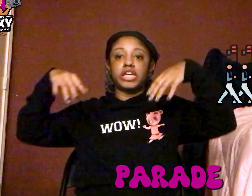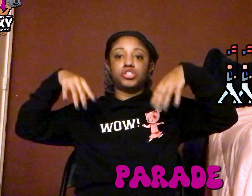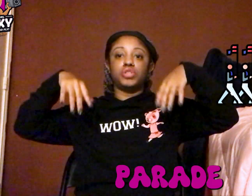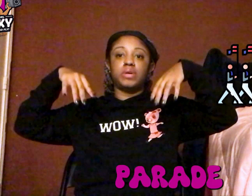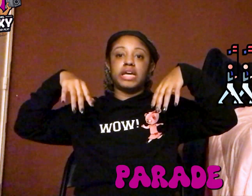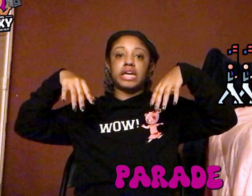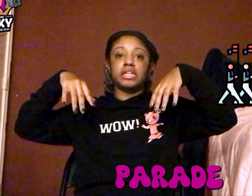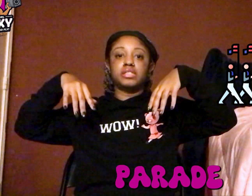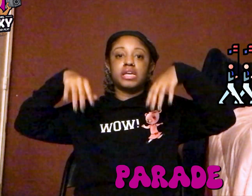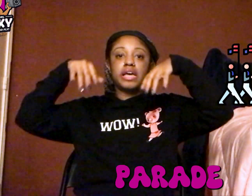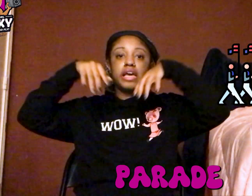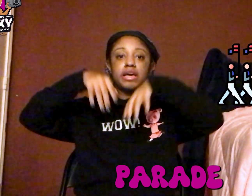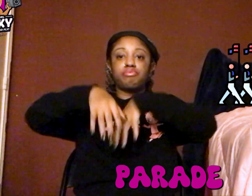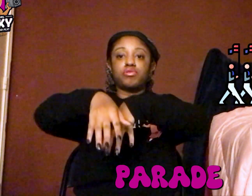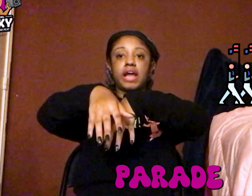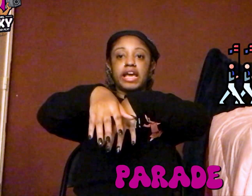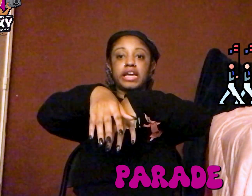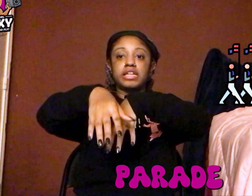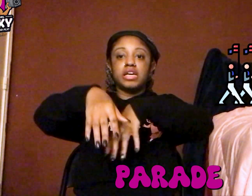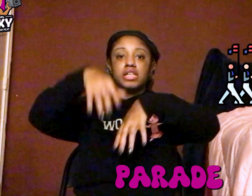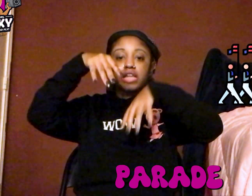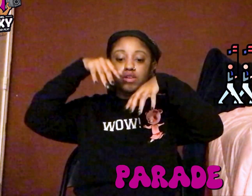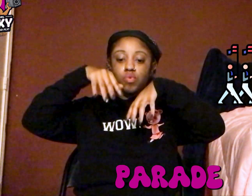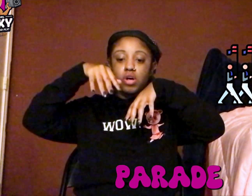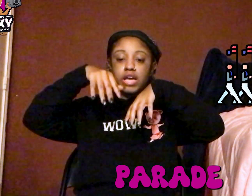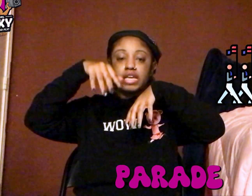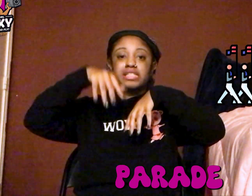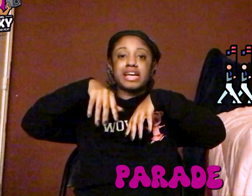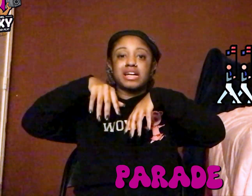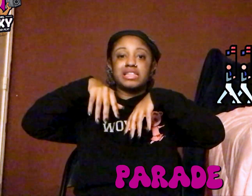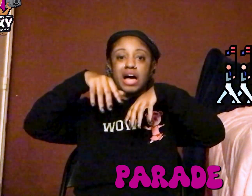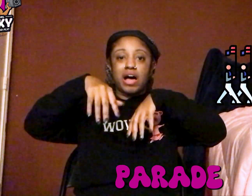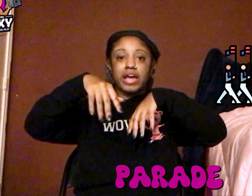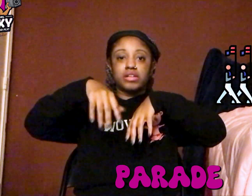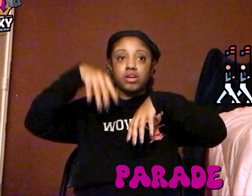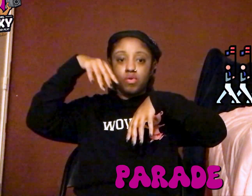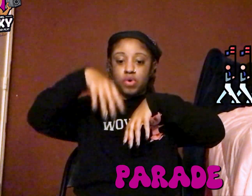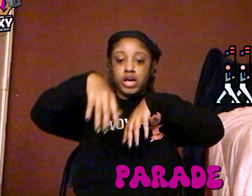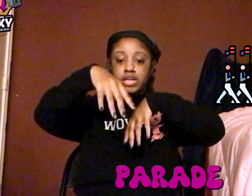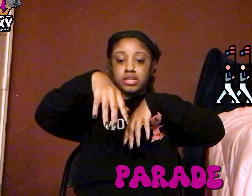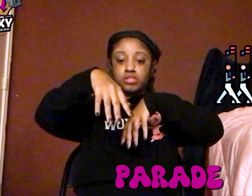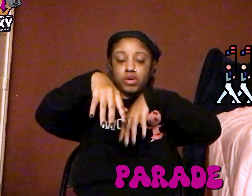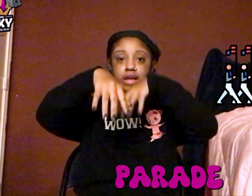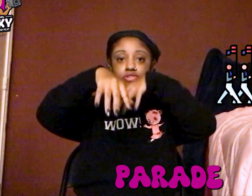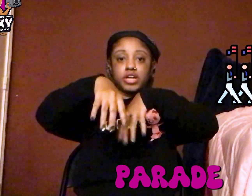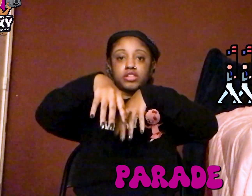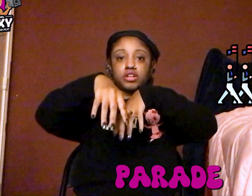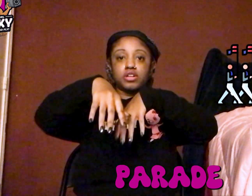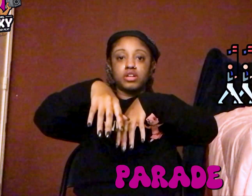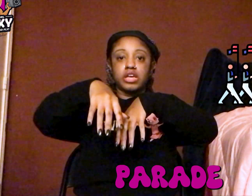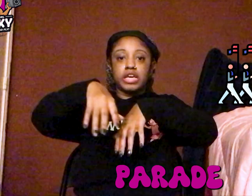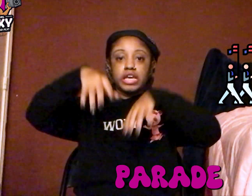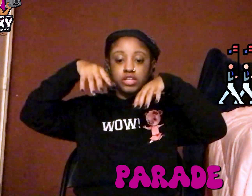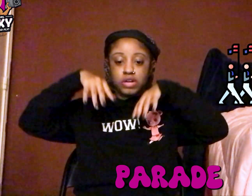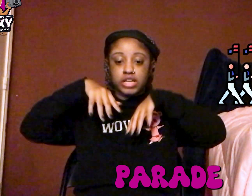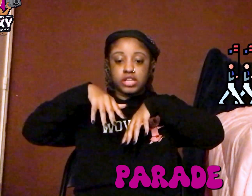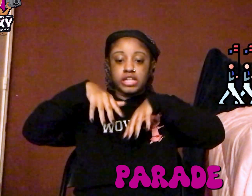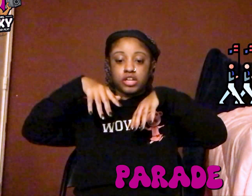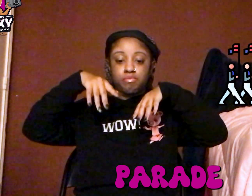2 hands and parade. Like one is like a line. One is going after another. And you guys, and they're